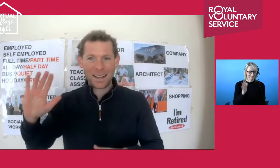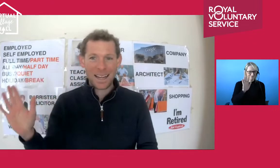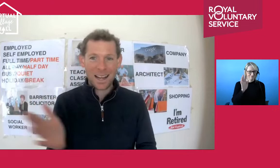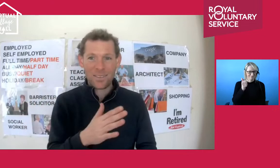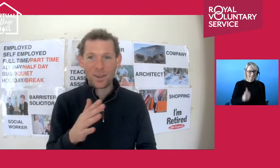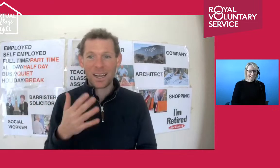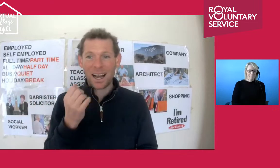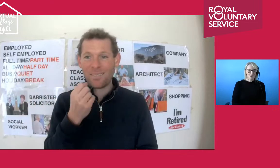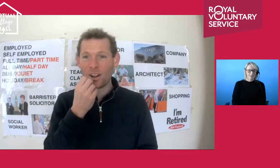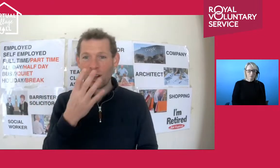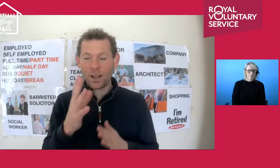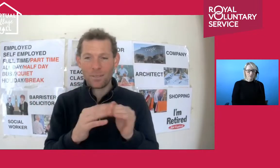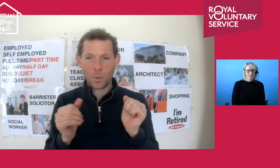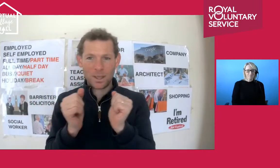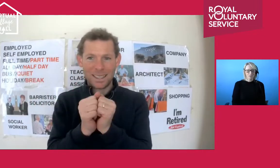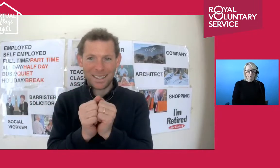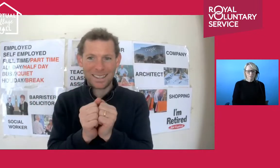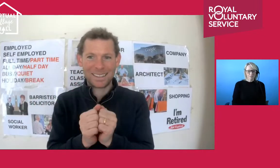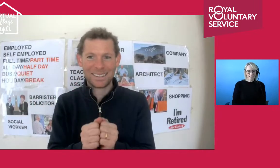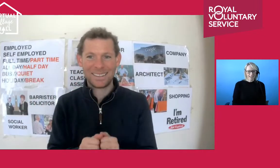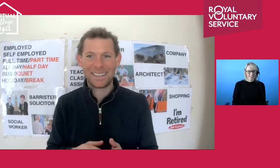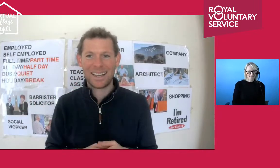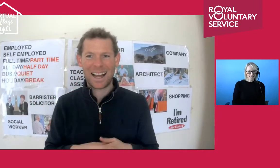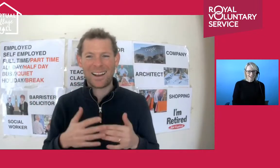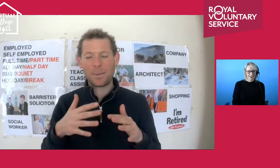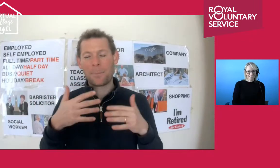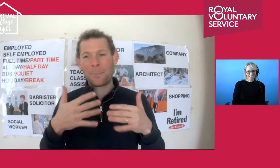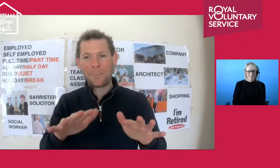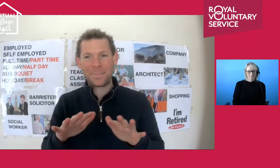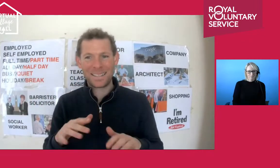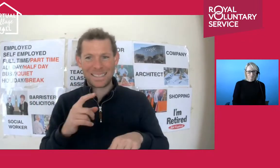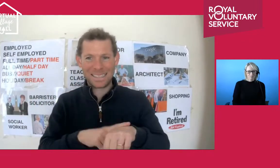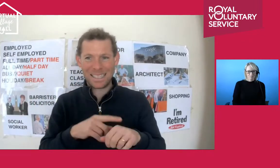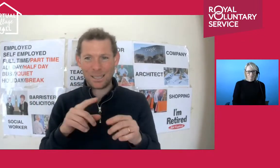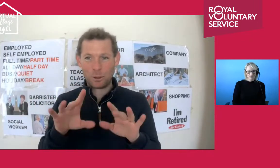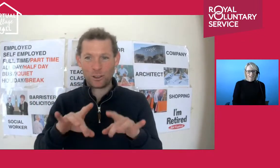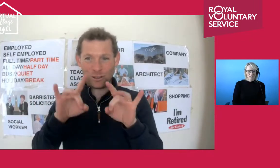well. Bye everyone. Have a lovely weekend. Take care.